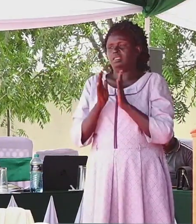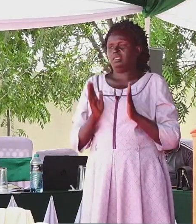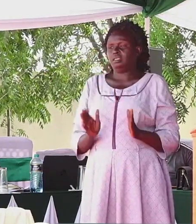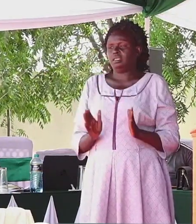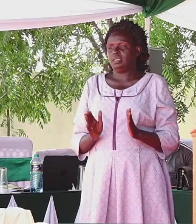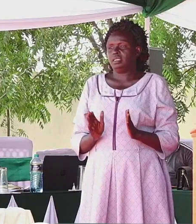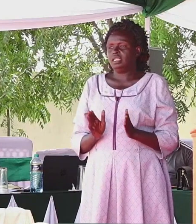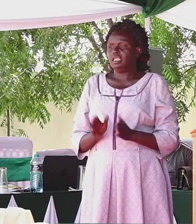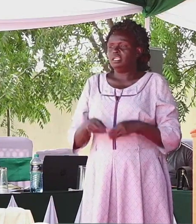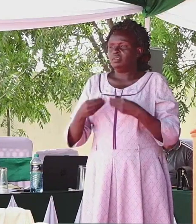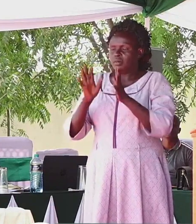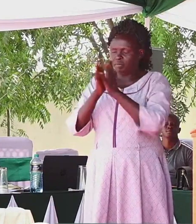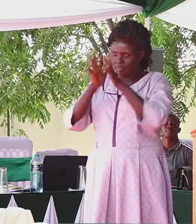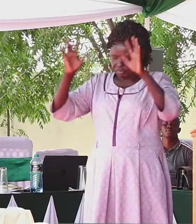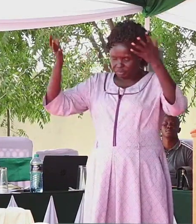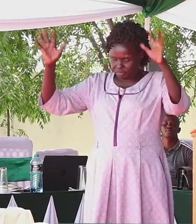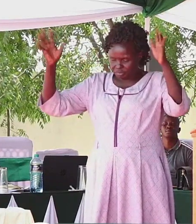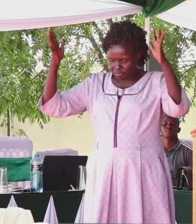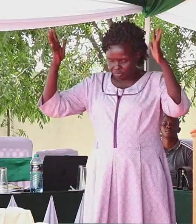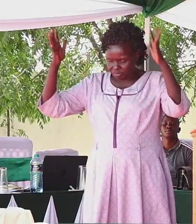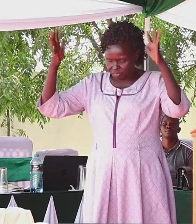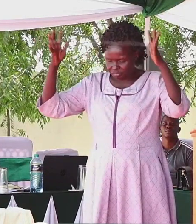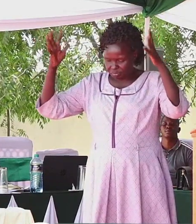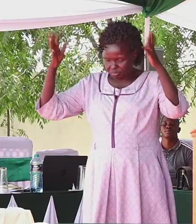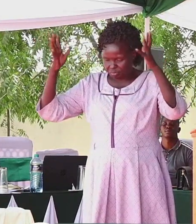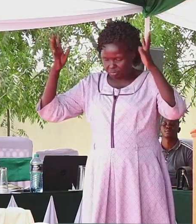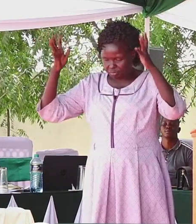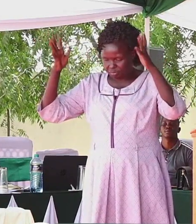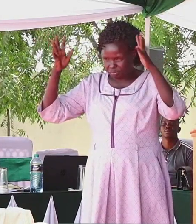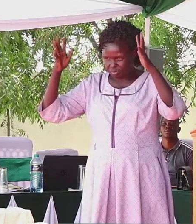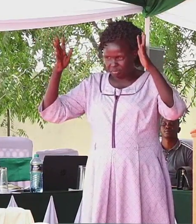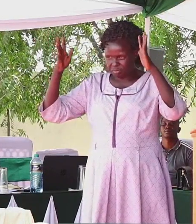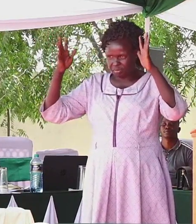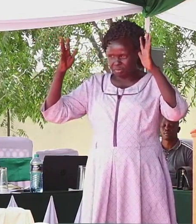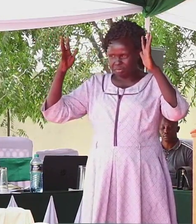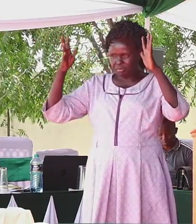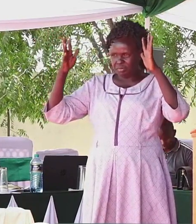a good round of applause.